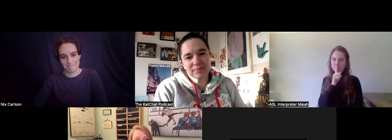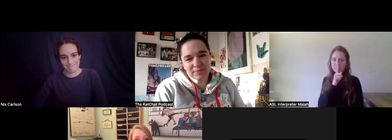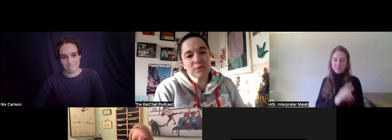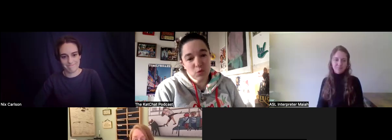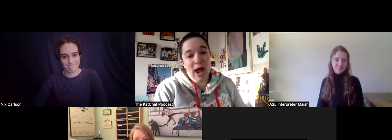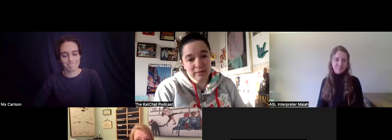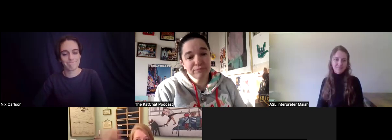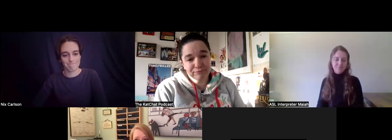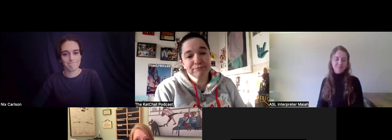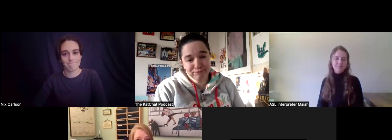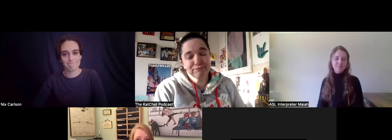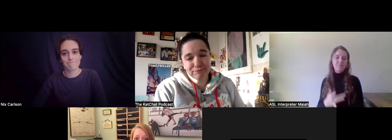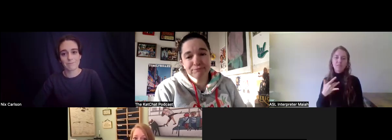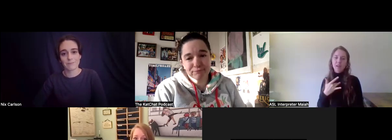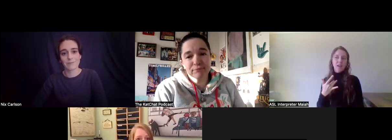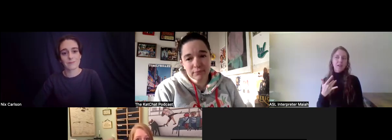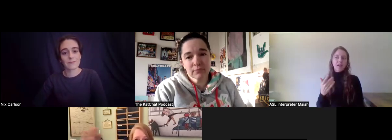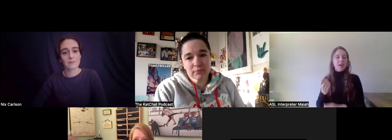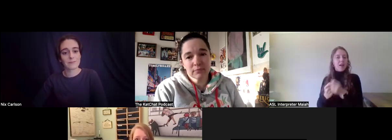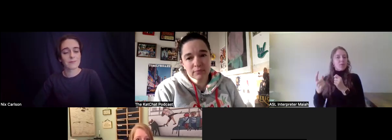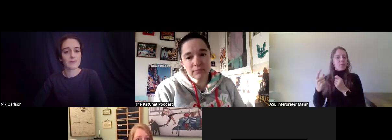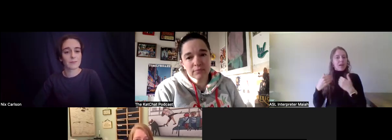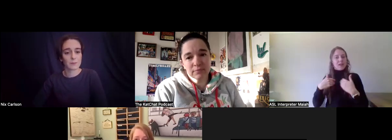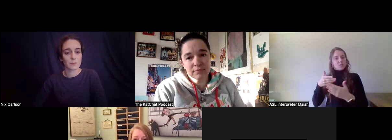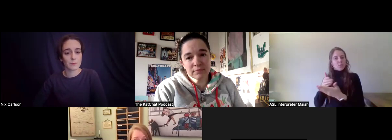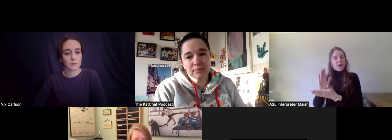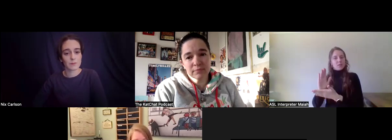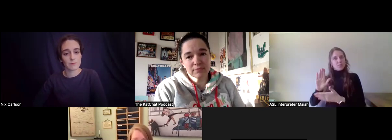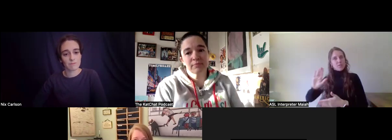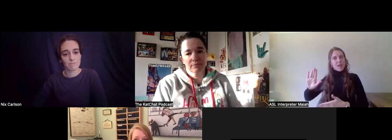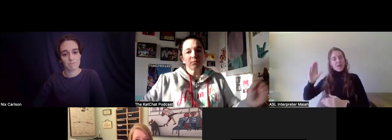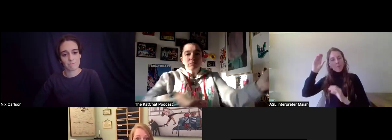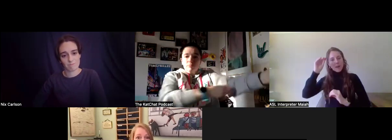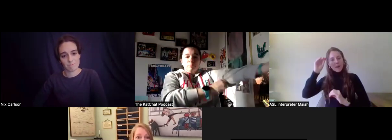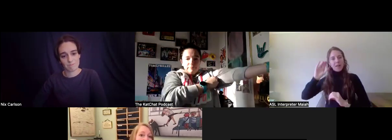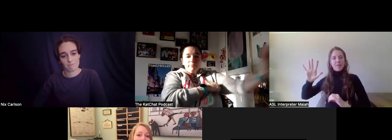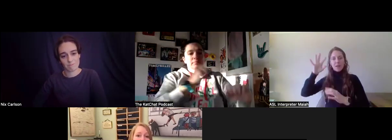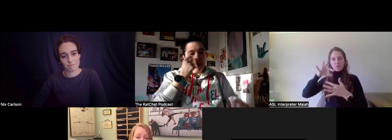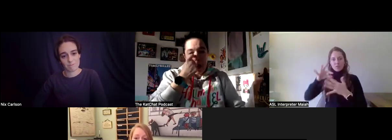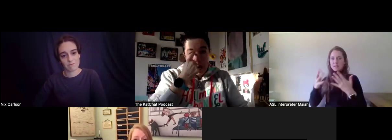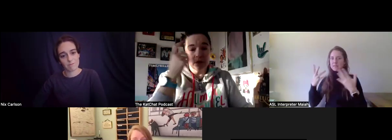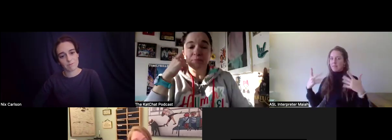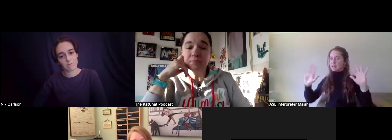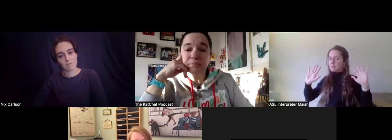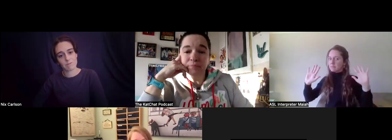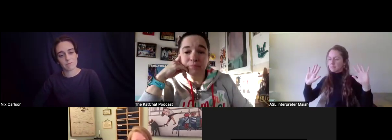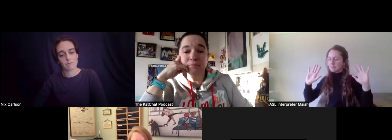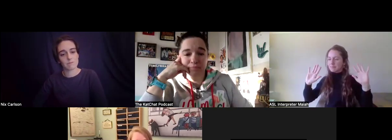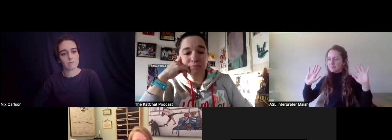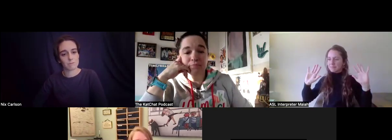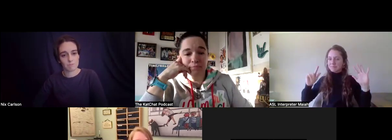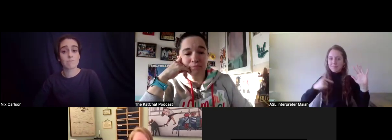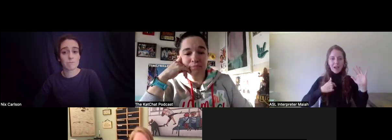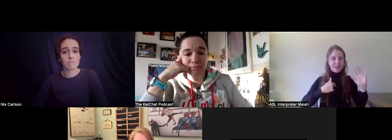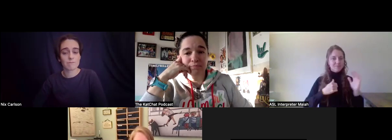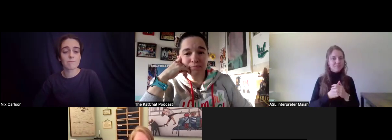like that's everybody has their right to have their choice and their opinion, and that is it. And I just don't. I don't